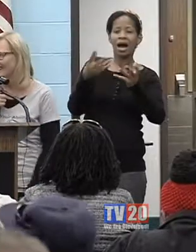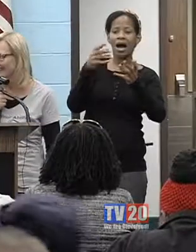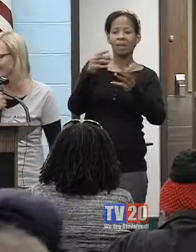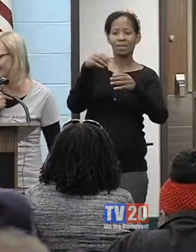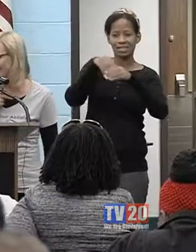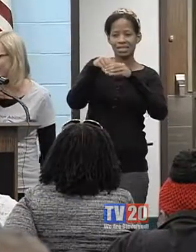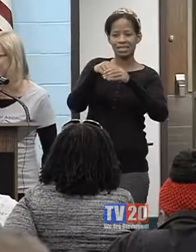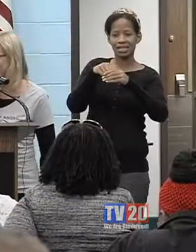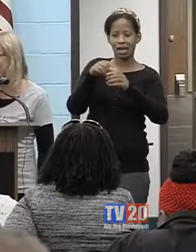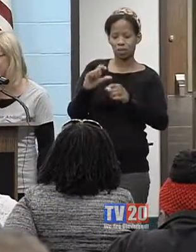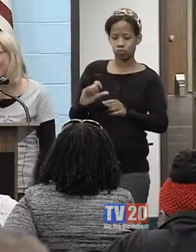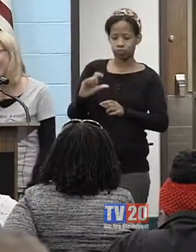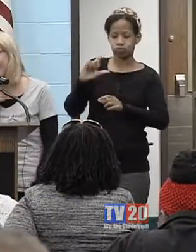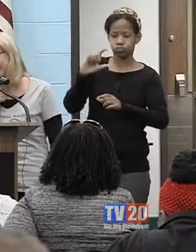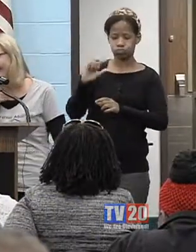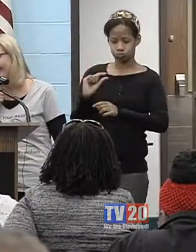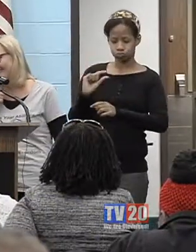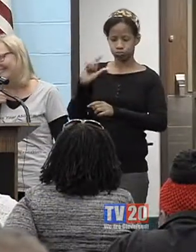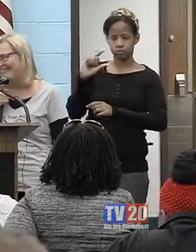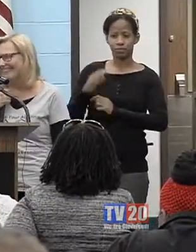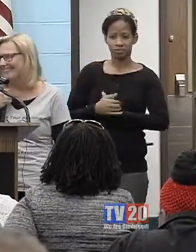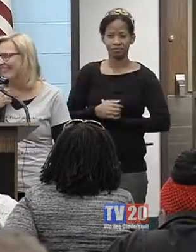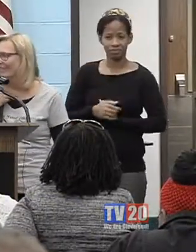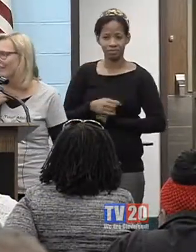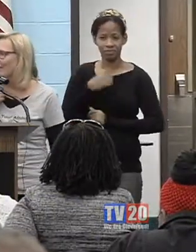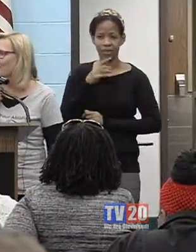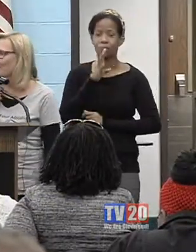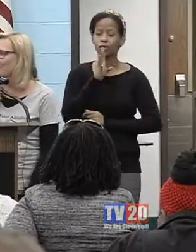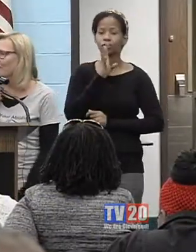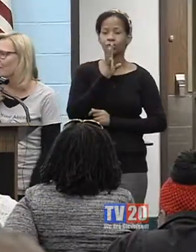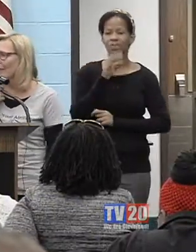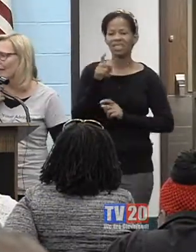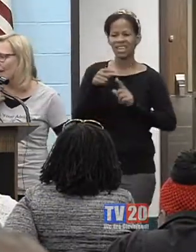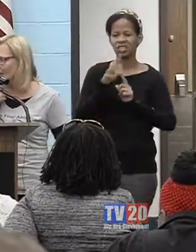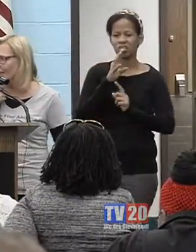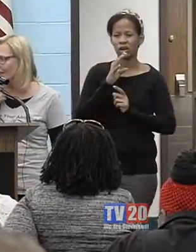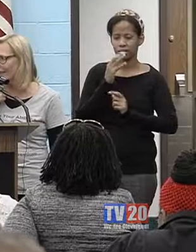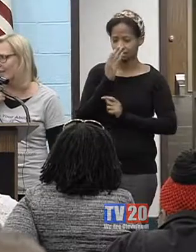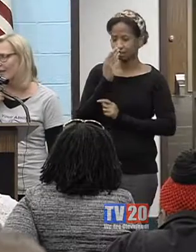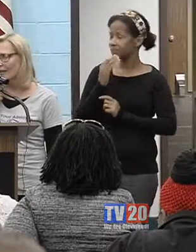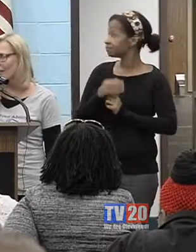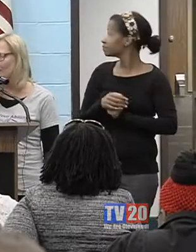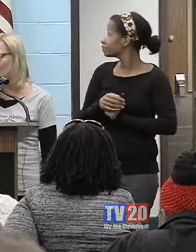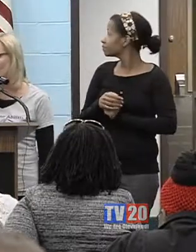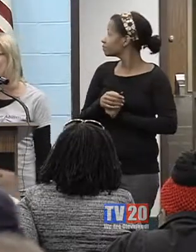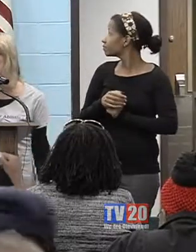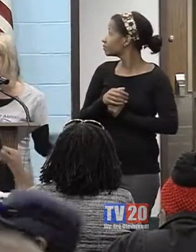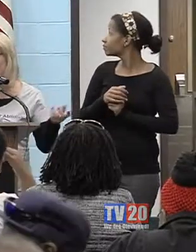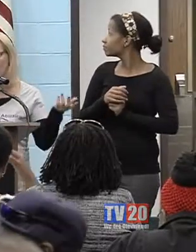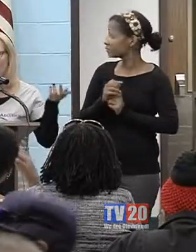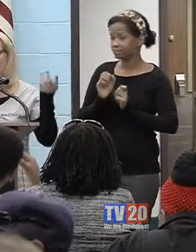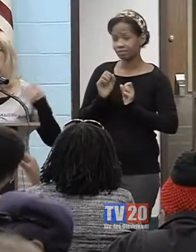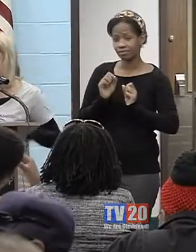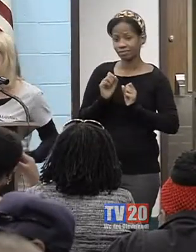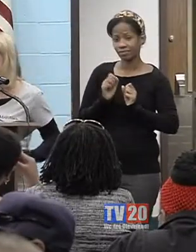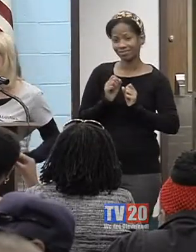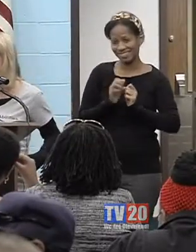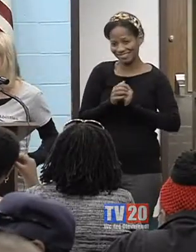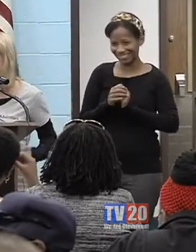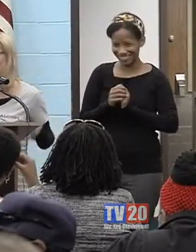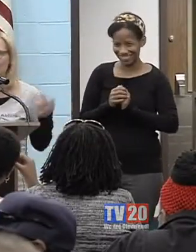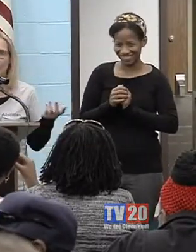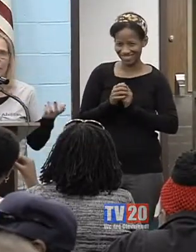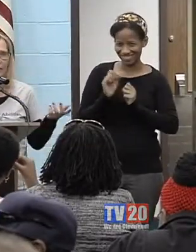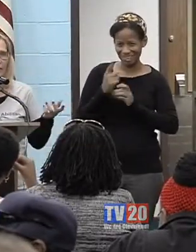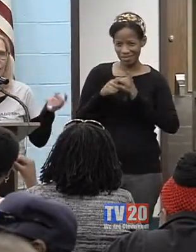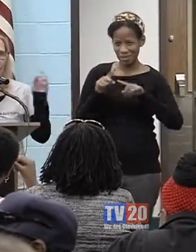So we've got an audio labeler. Yes. So what does that do? An audio labeler. It depends upon what kind